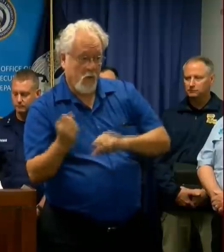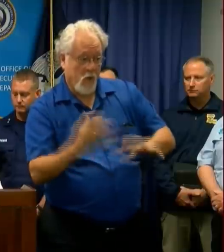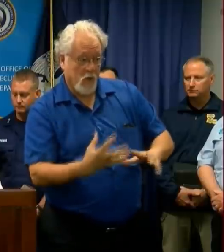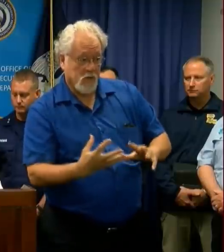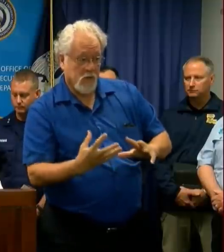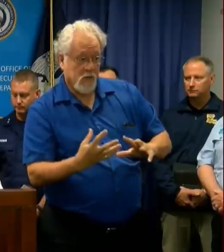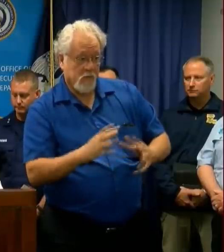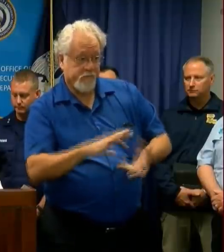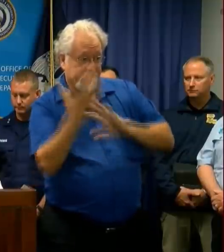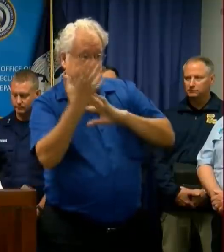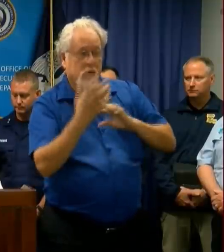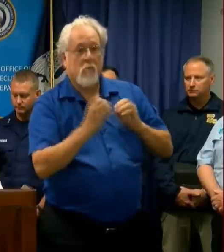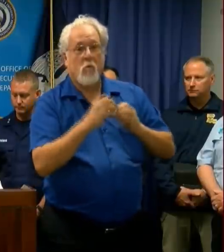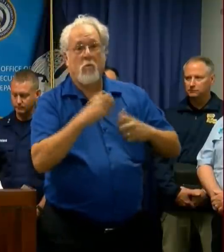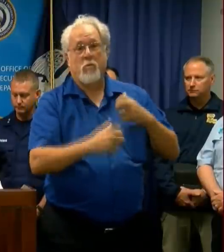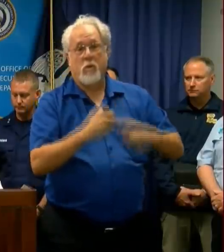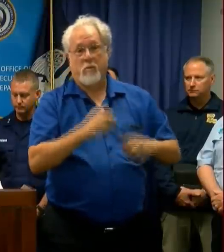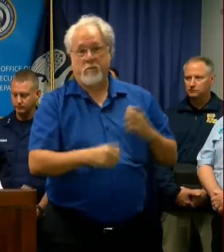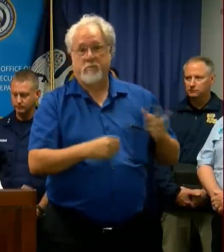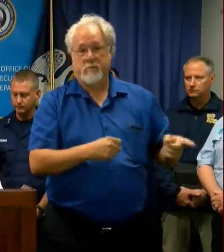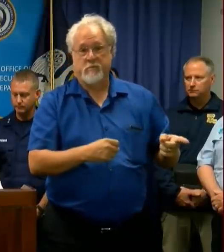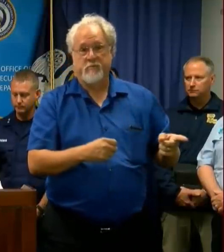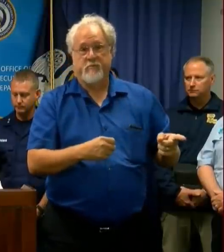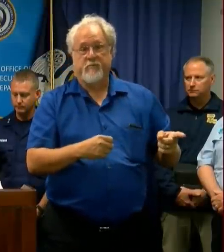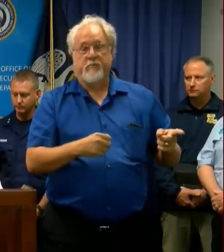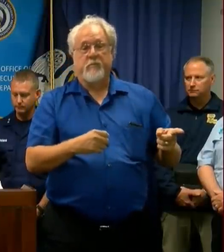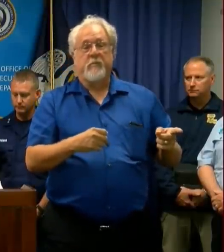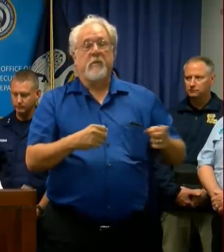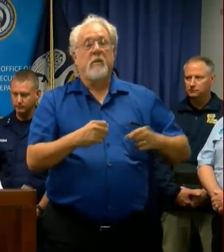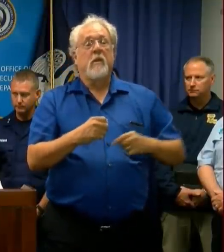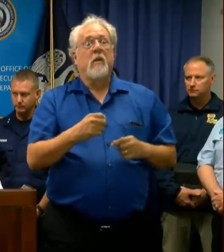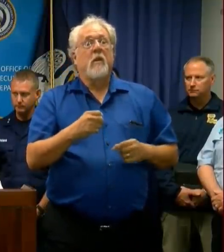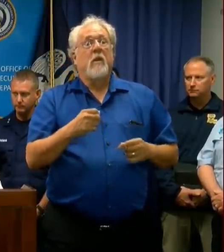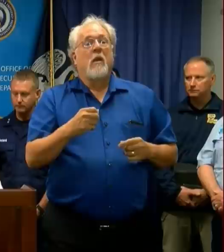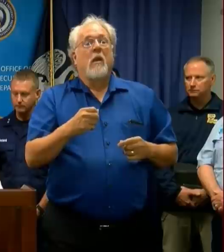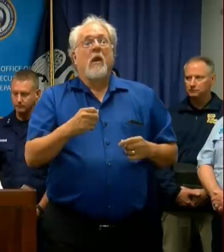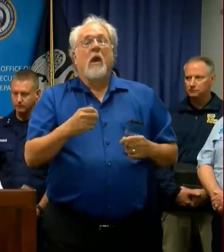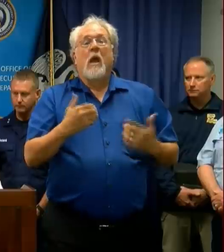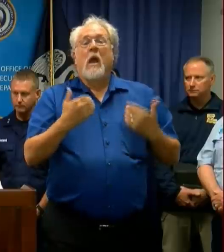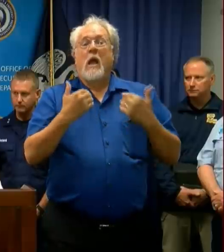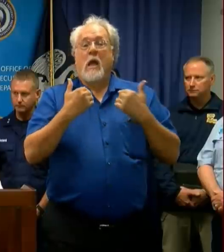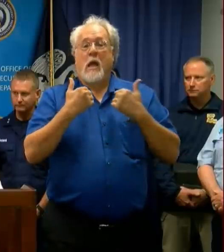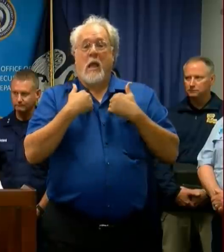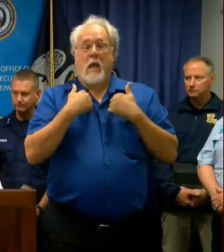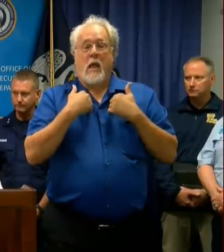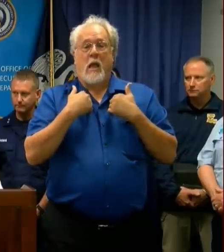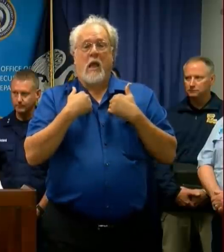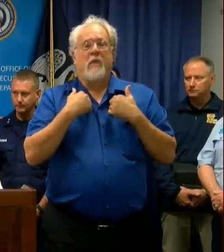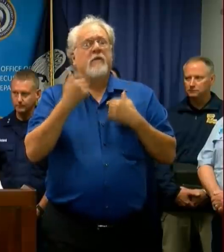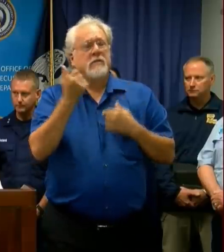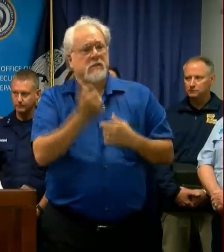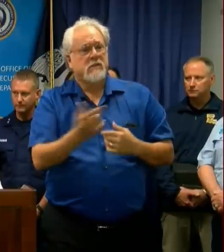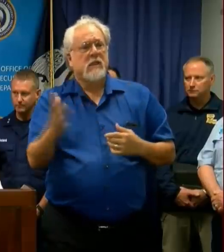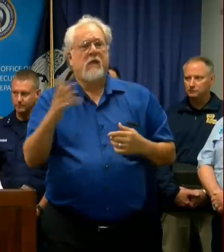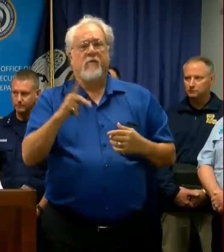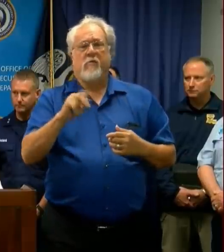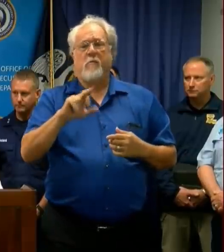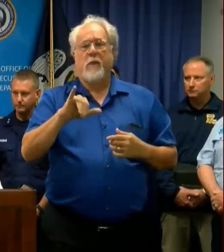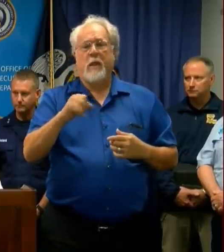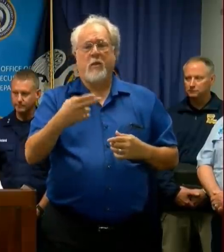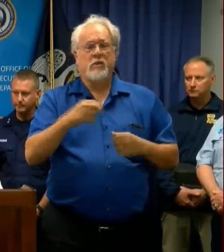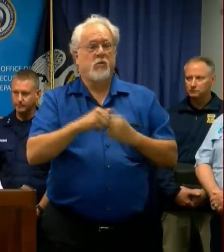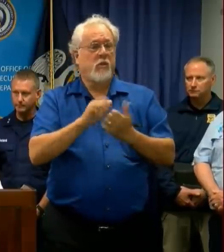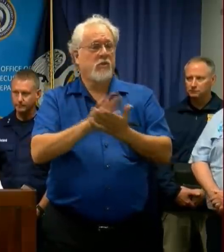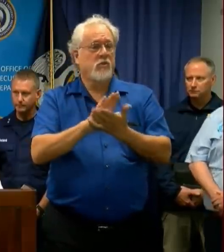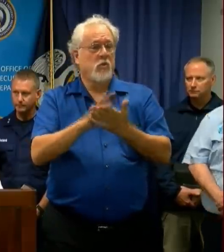causing problems for them in the process. There are a number of parishes with